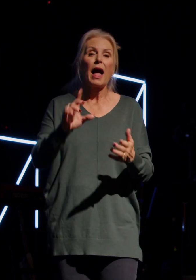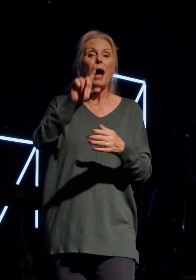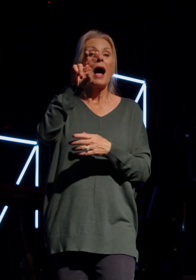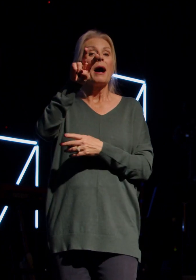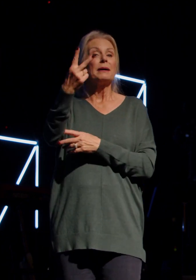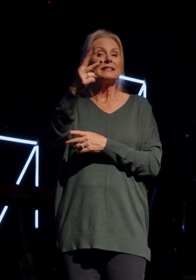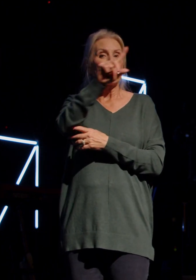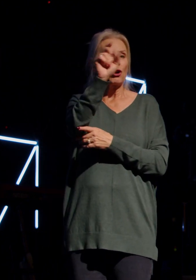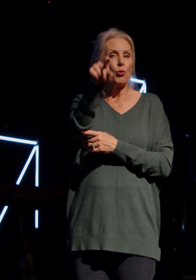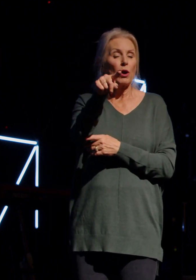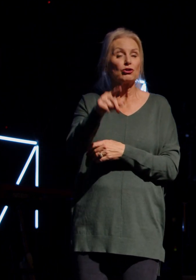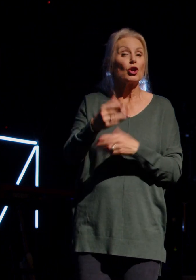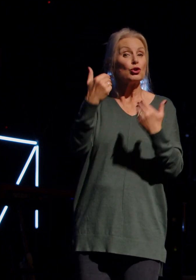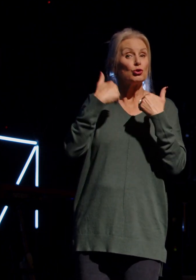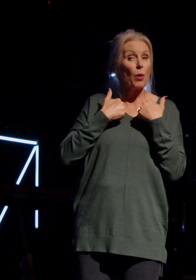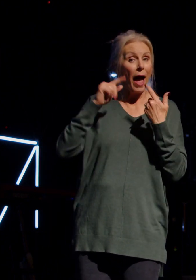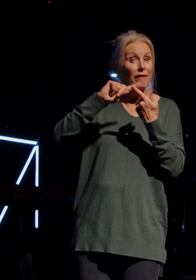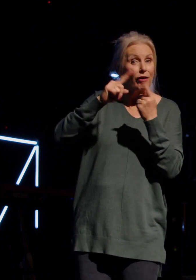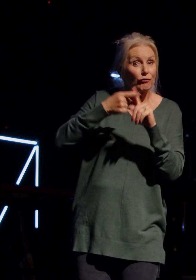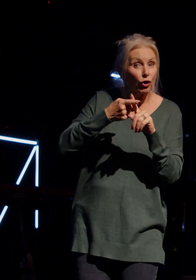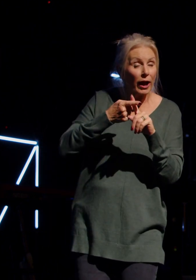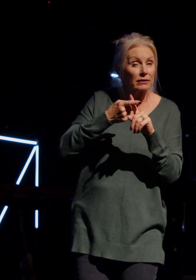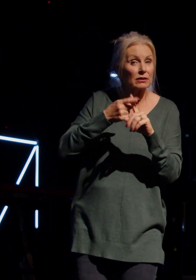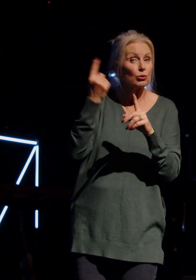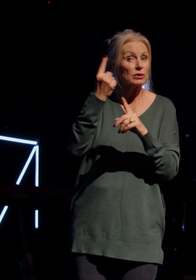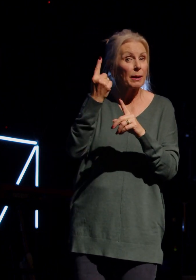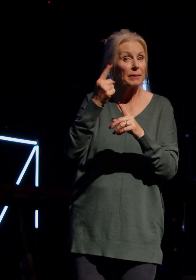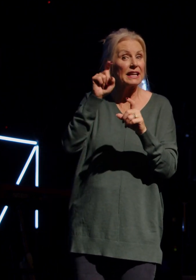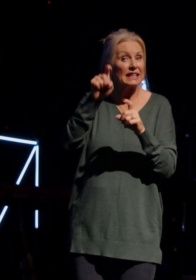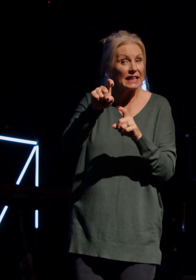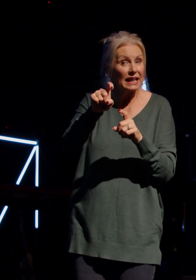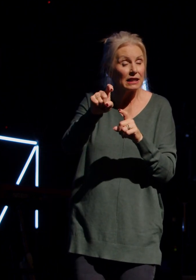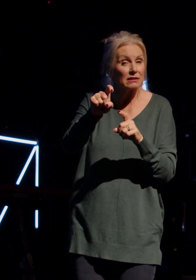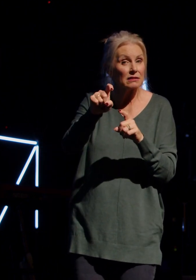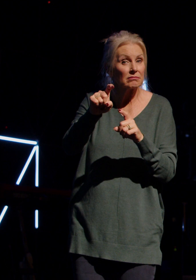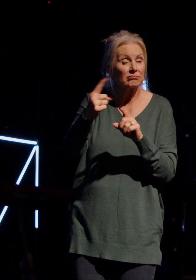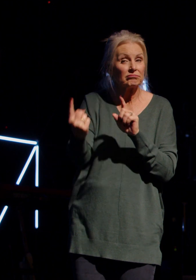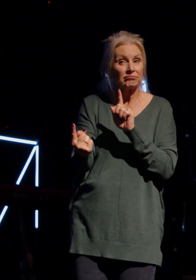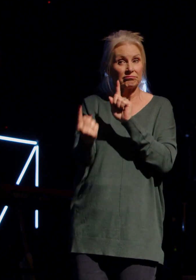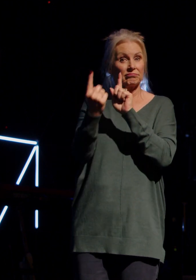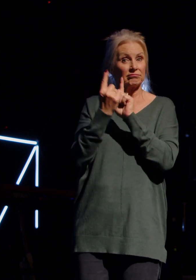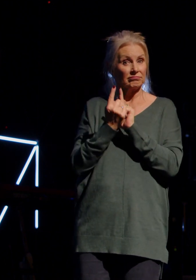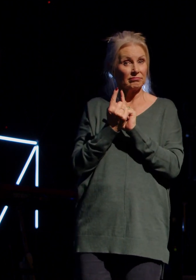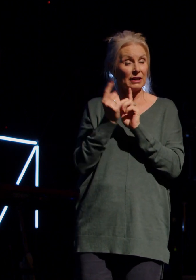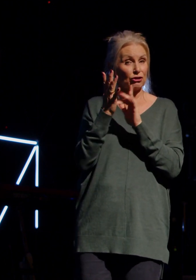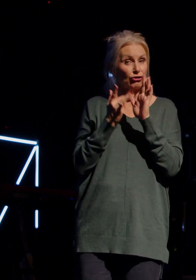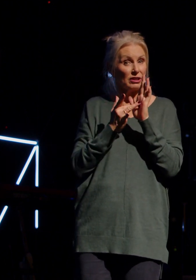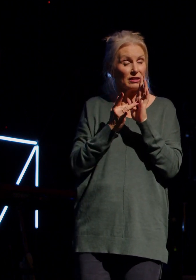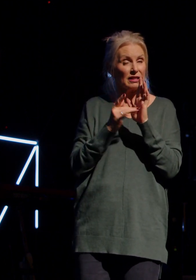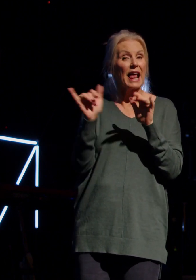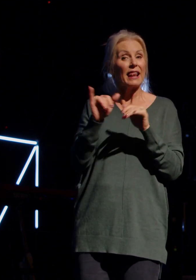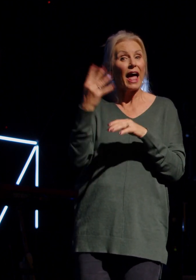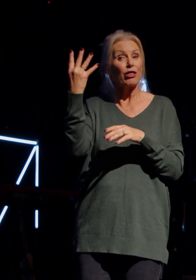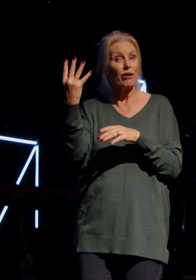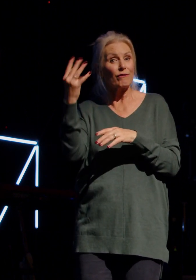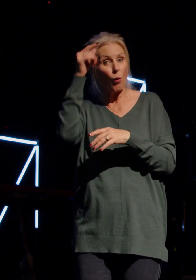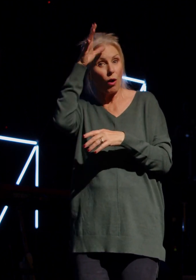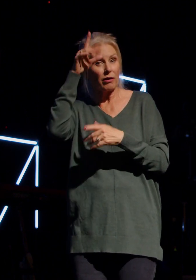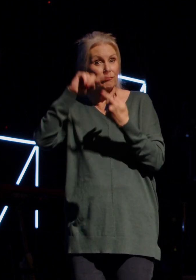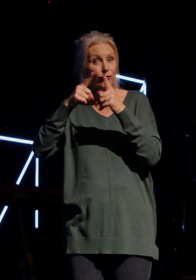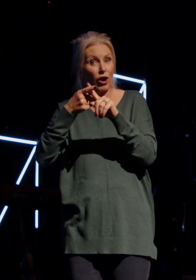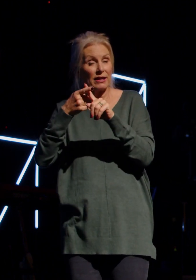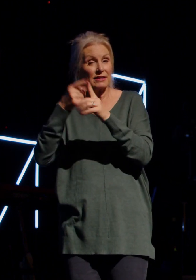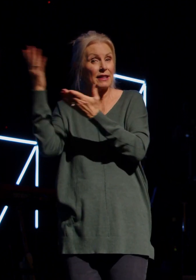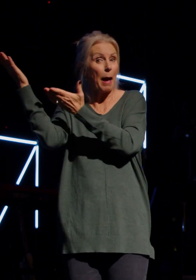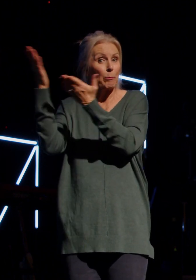this passage preached different times, and that's one of them. Just focusing in on those four friends that brought their friend to Jesus. And as we